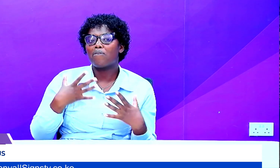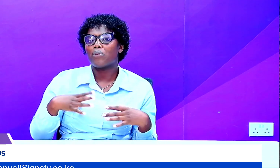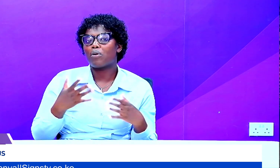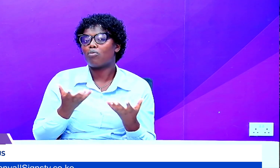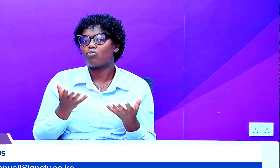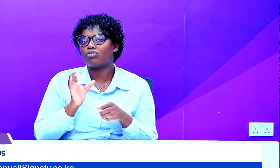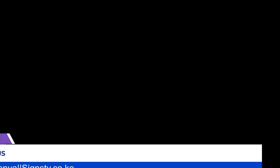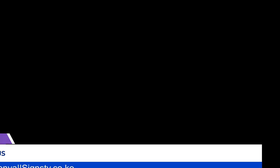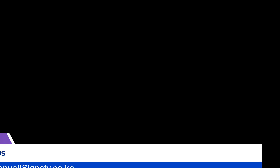and welcome.